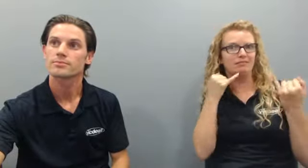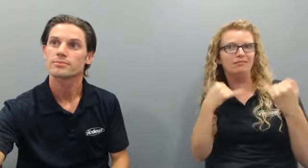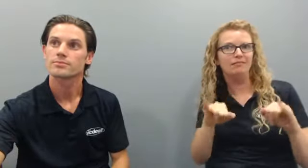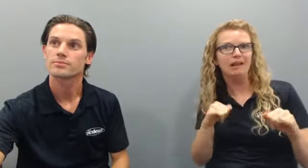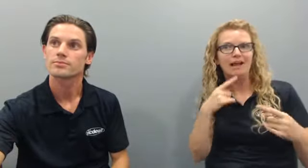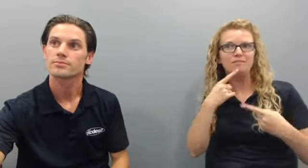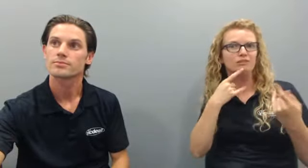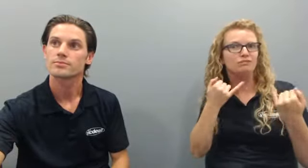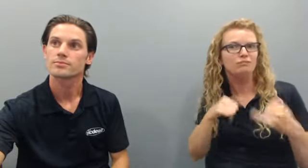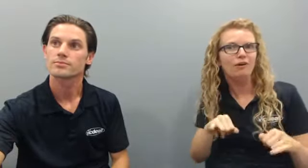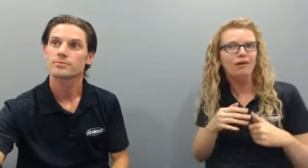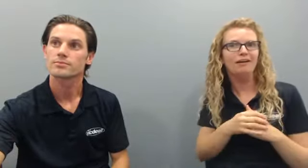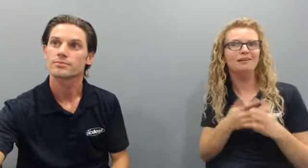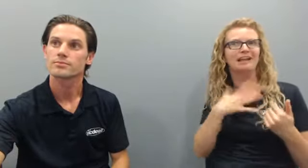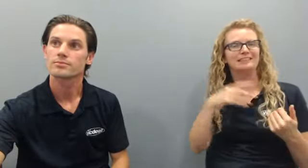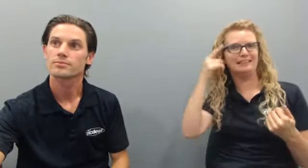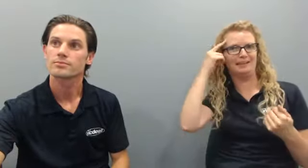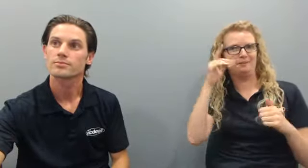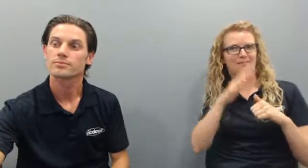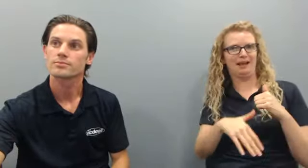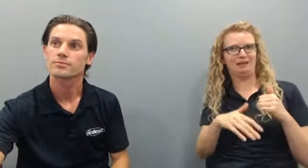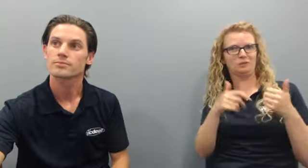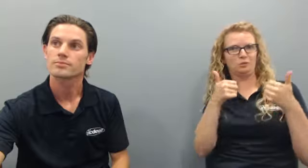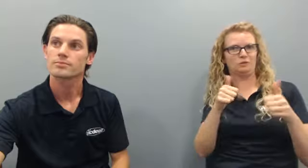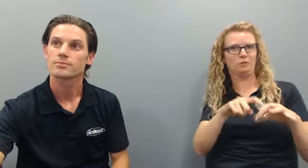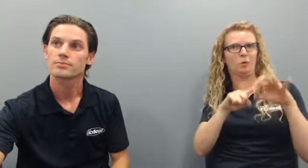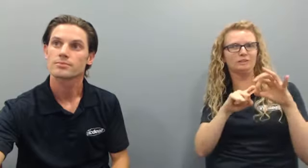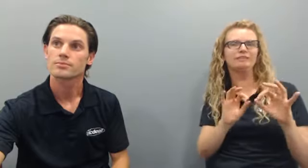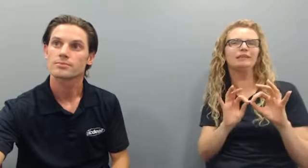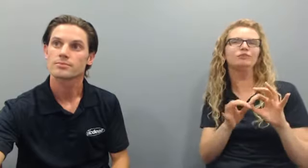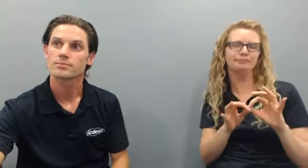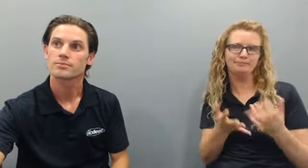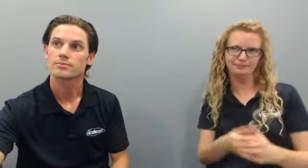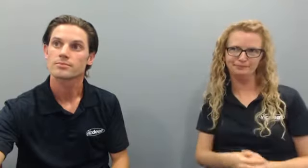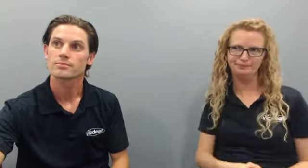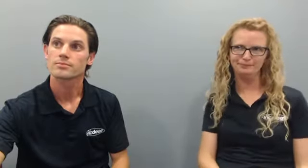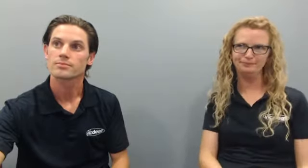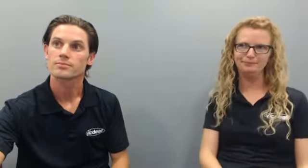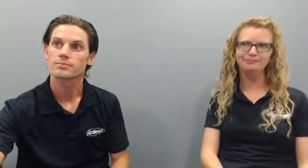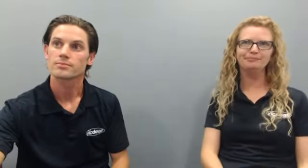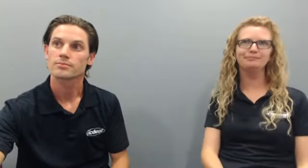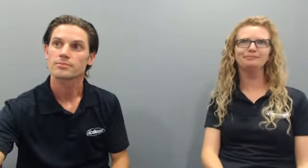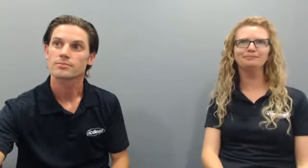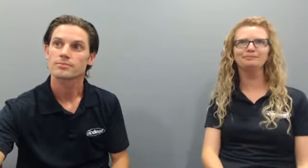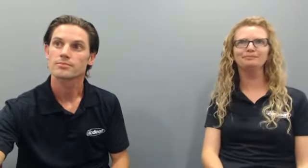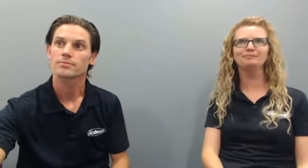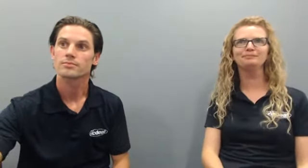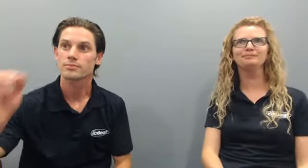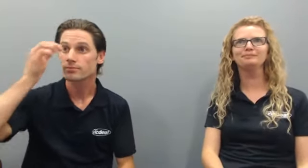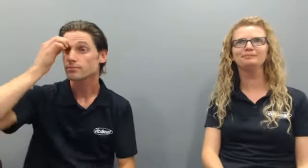just have someone who can sign but aren't qualified, the information may not be right. You need to really think about the quality of interpreting that you're